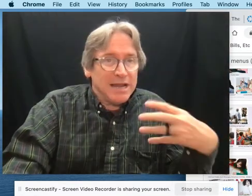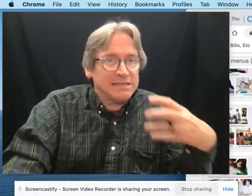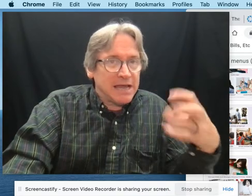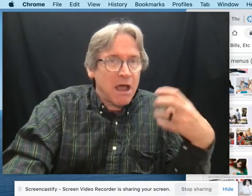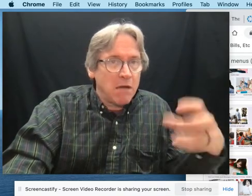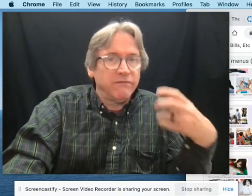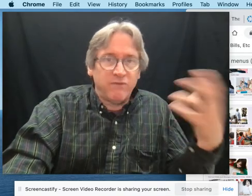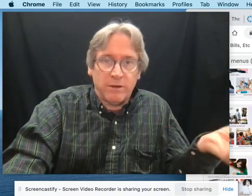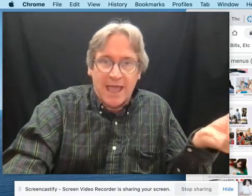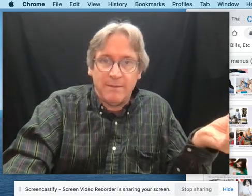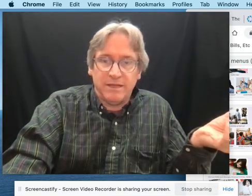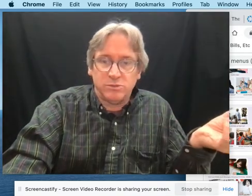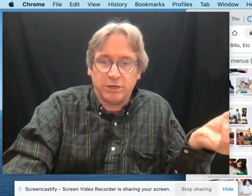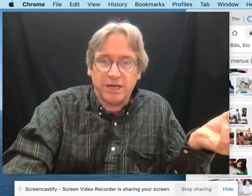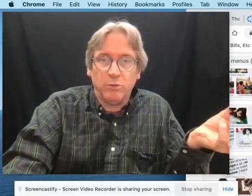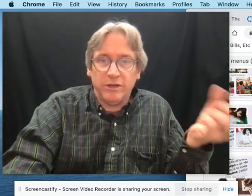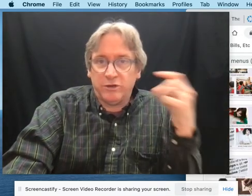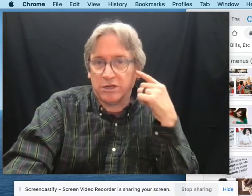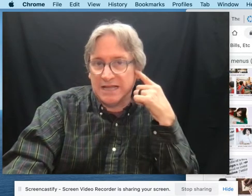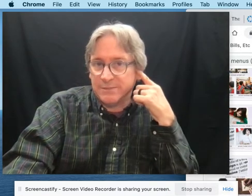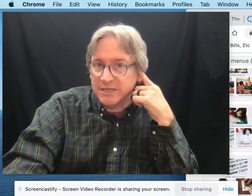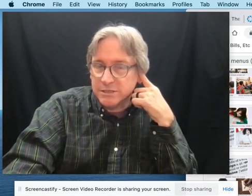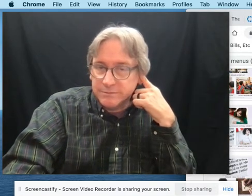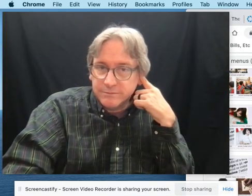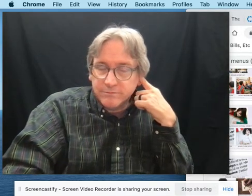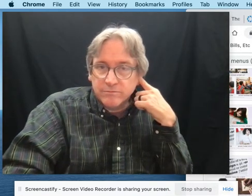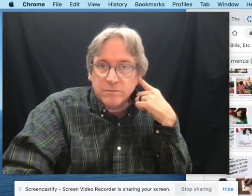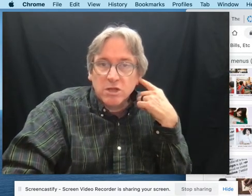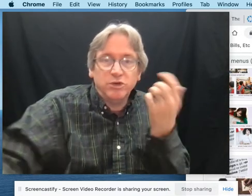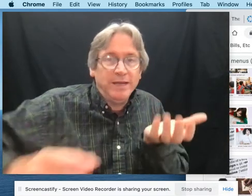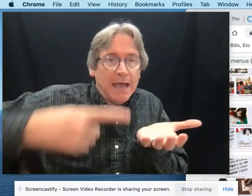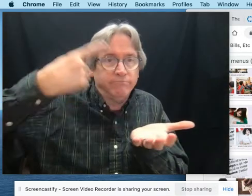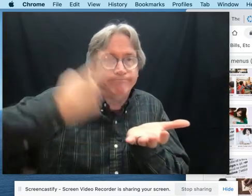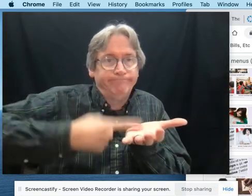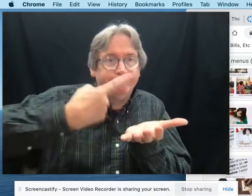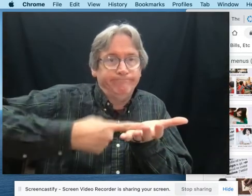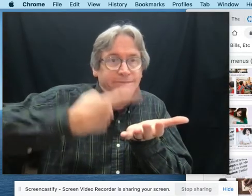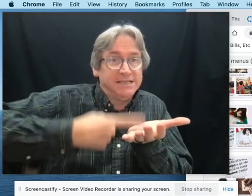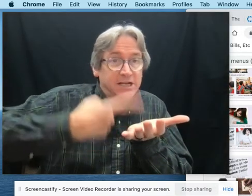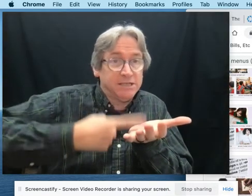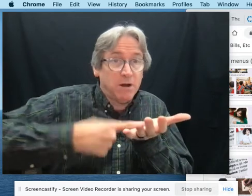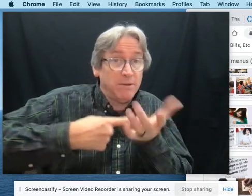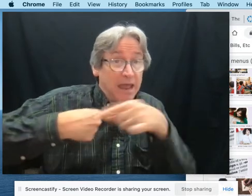So the next set of vocab is working with your classmates. So